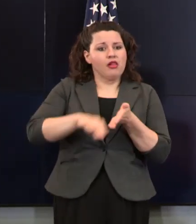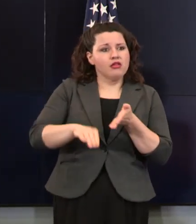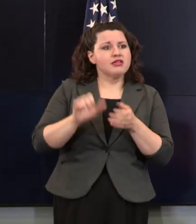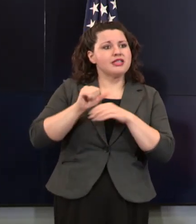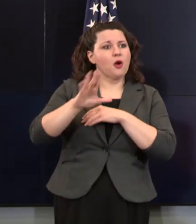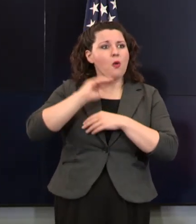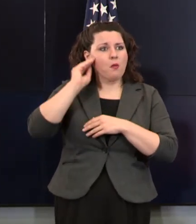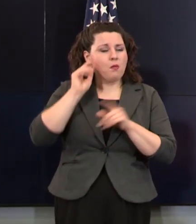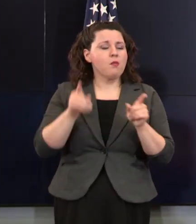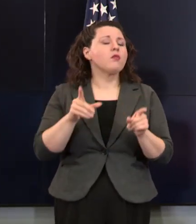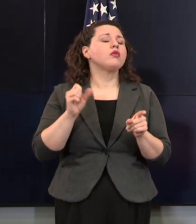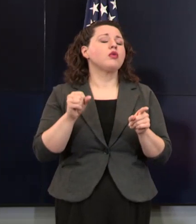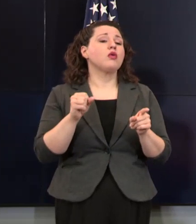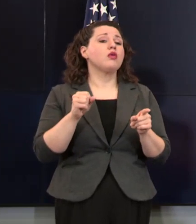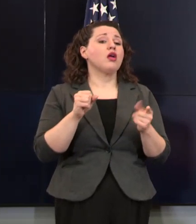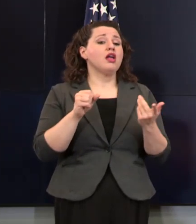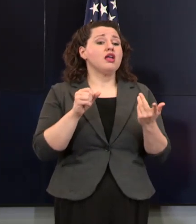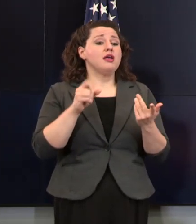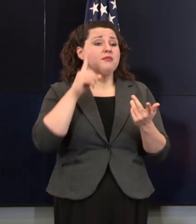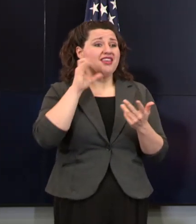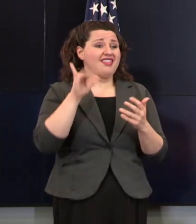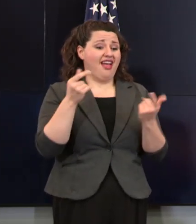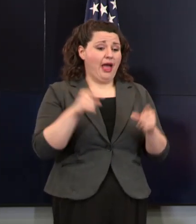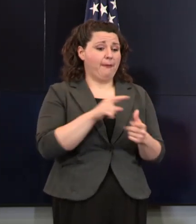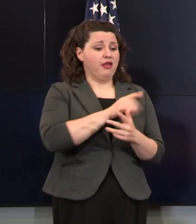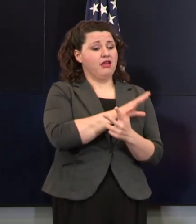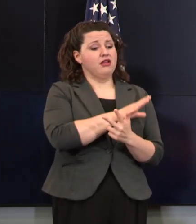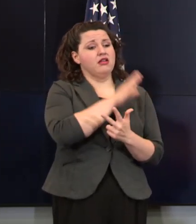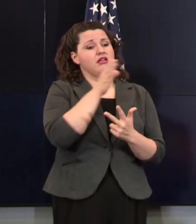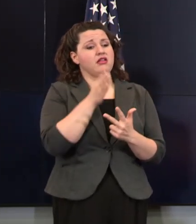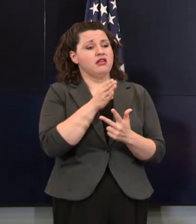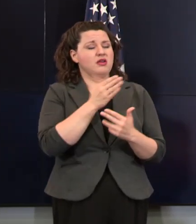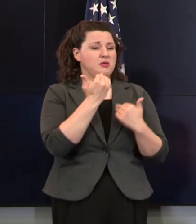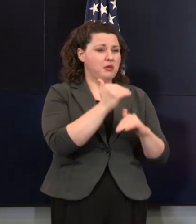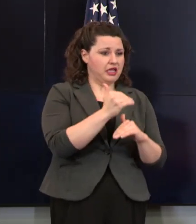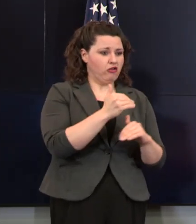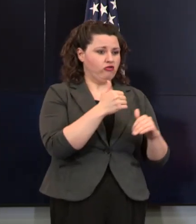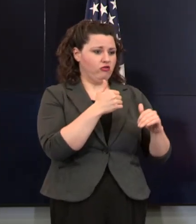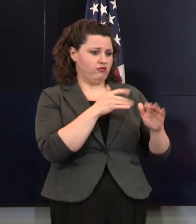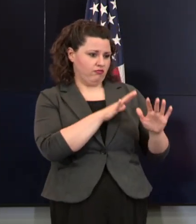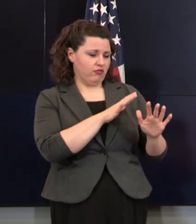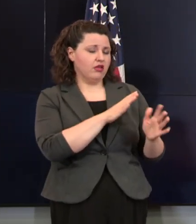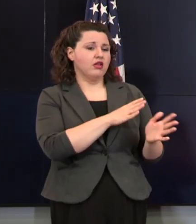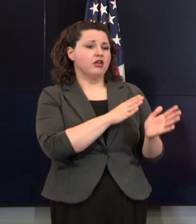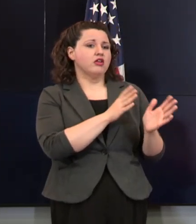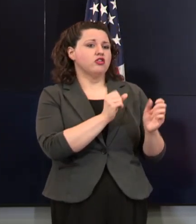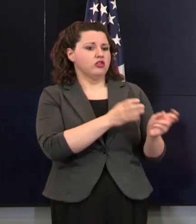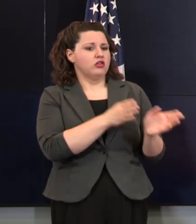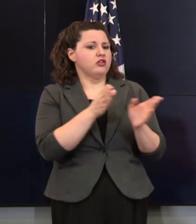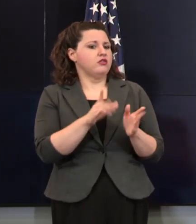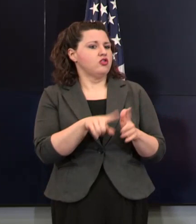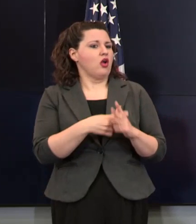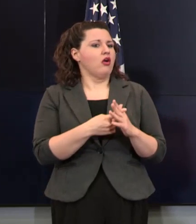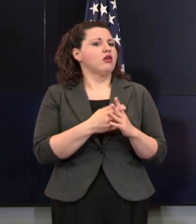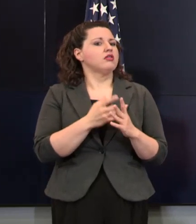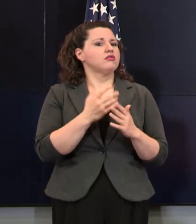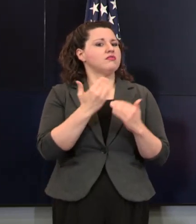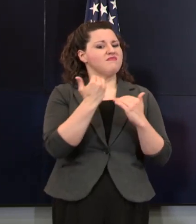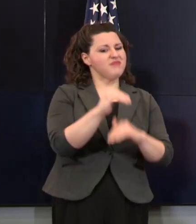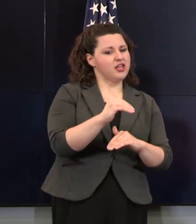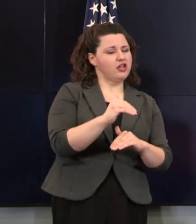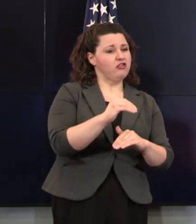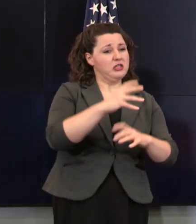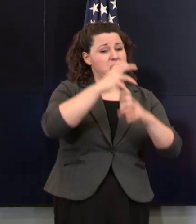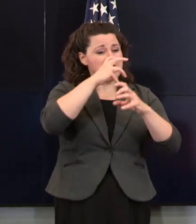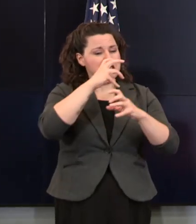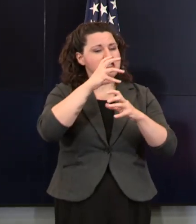because of that, then we really moved from mitigation efforts into easing some of those mitigation restrictions,